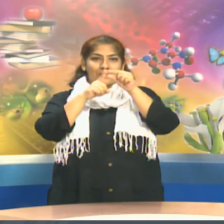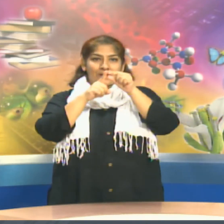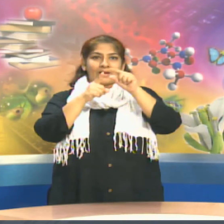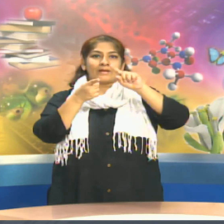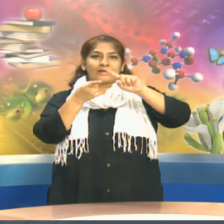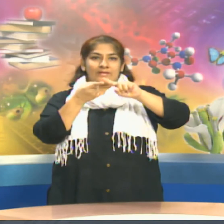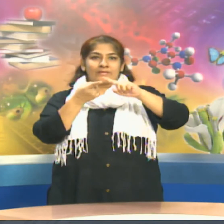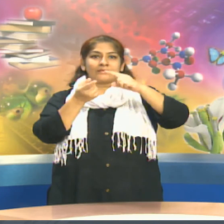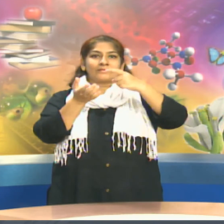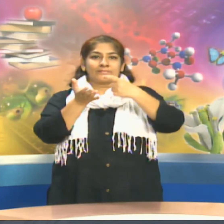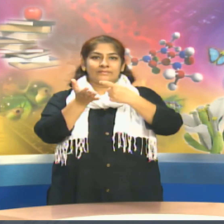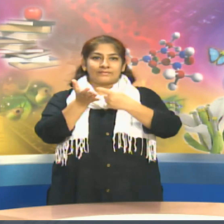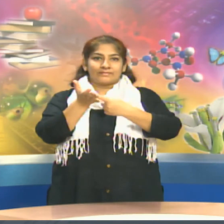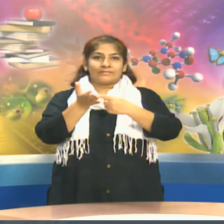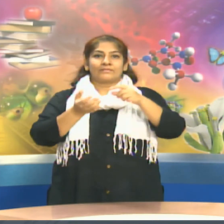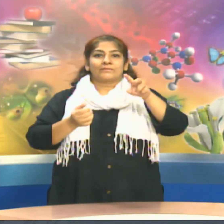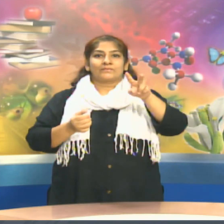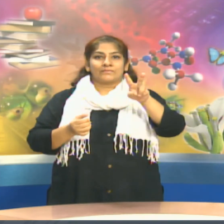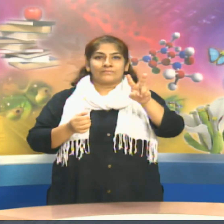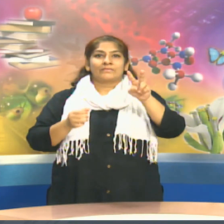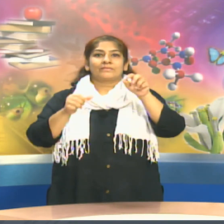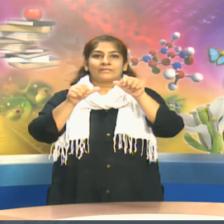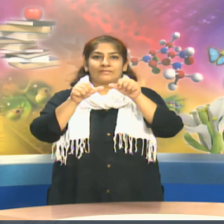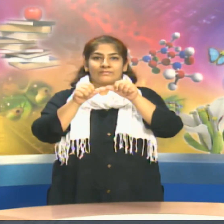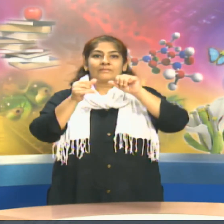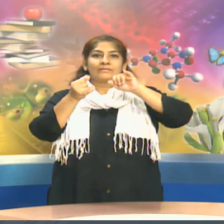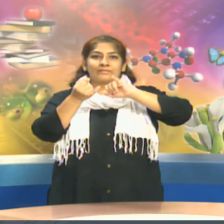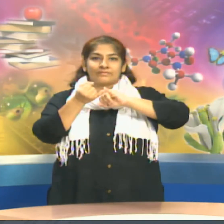am managing all that work, that is managerial.